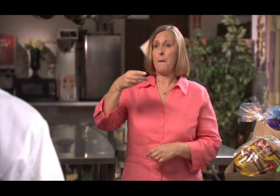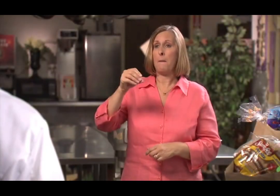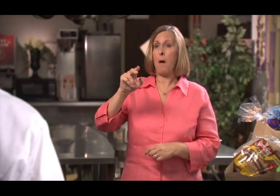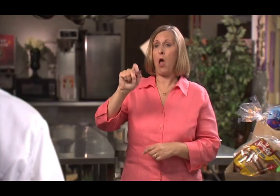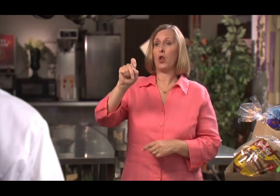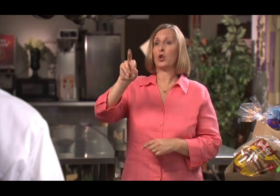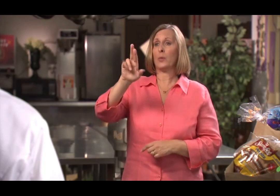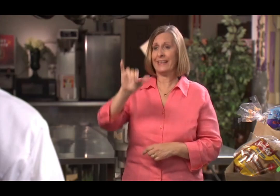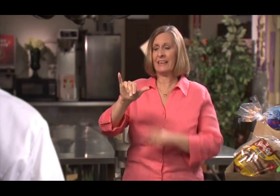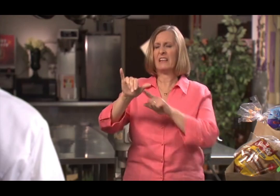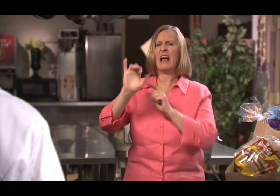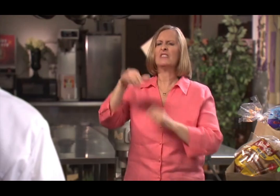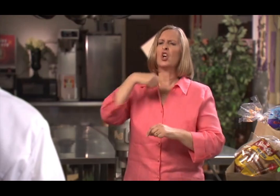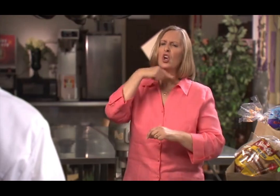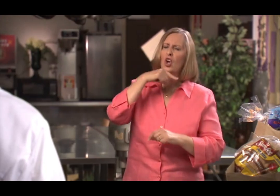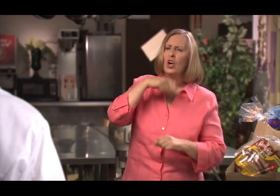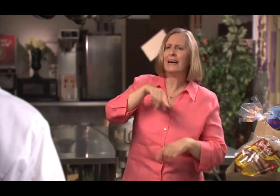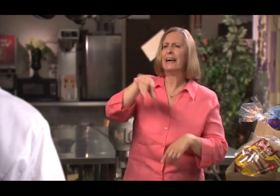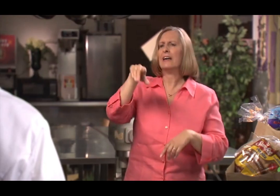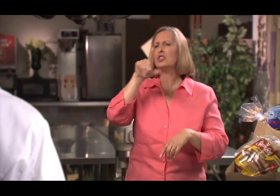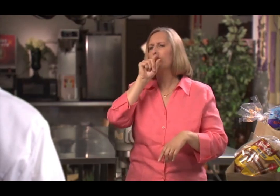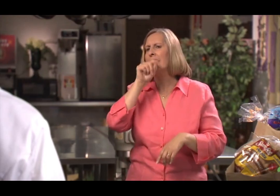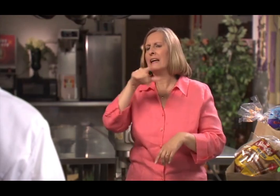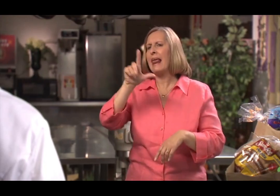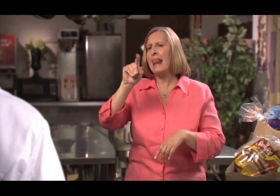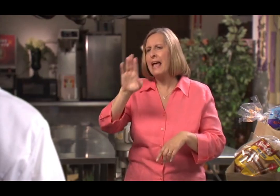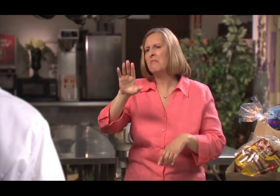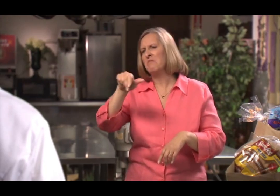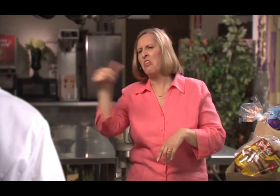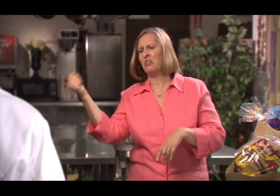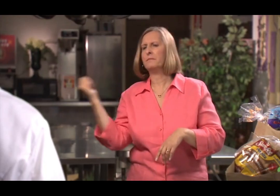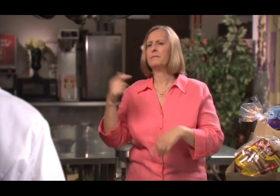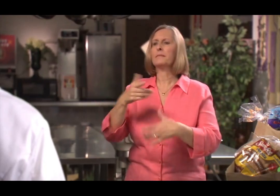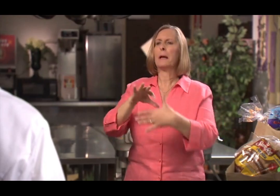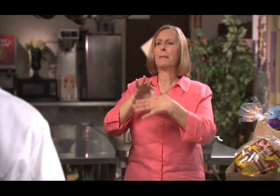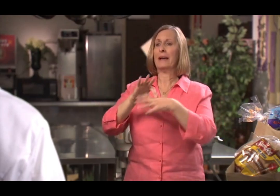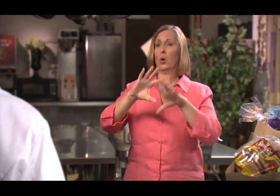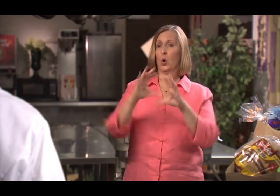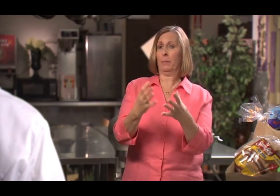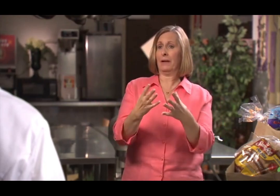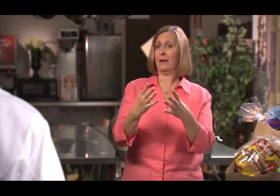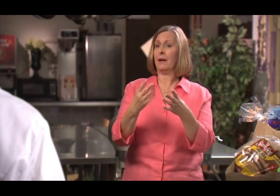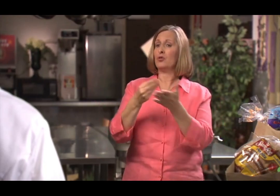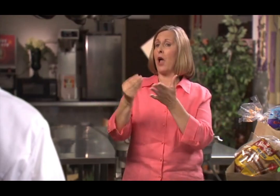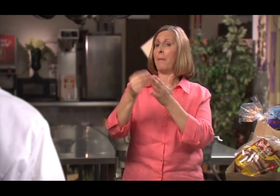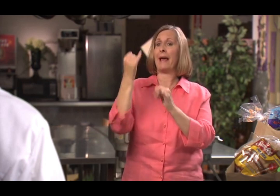Shop for fish, poultry, and meat last so that those items stay cold.